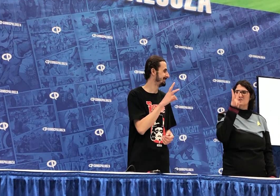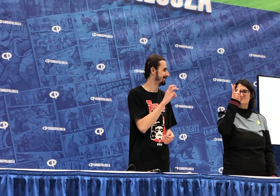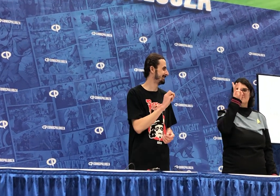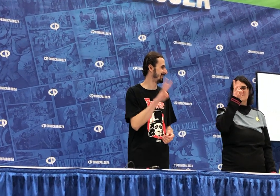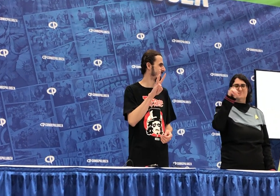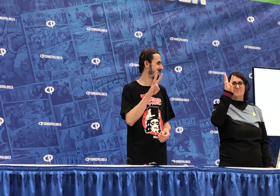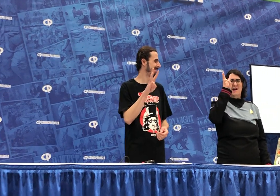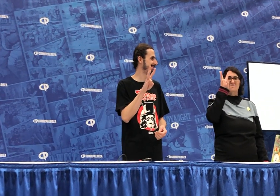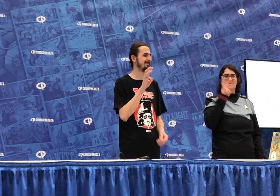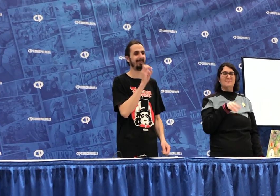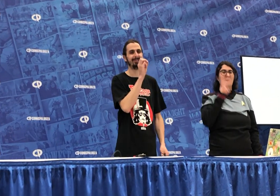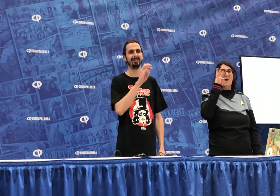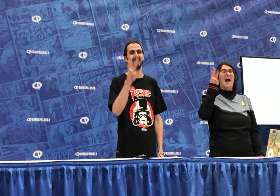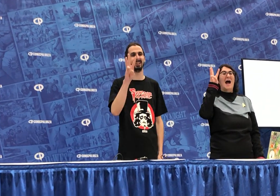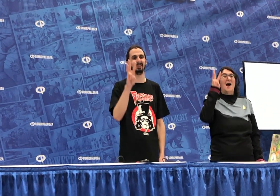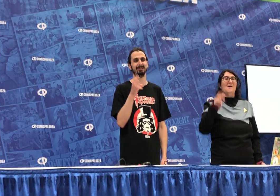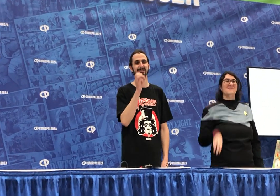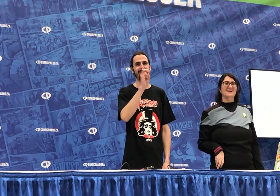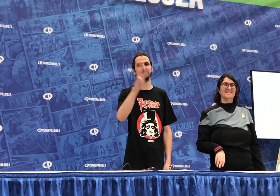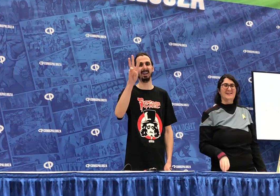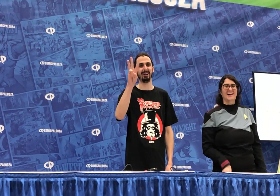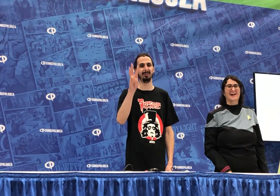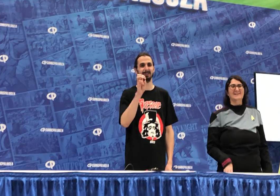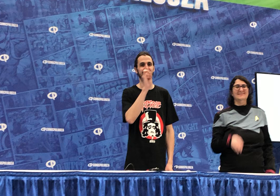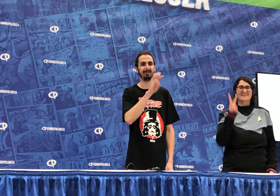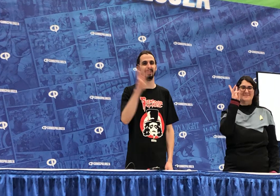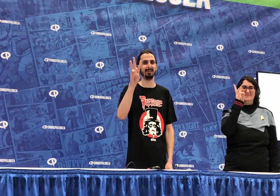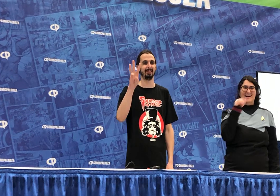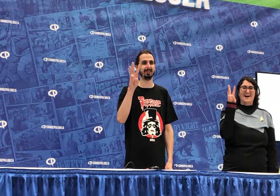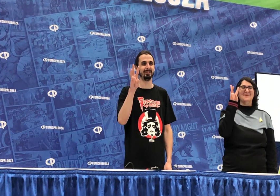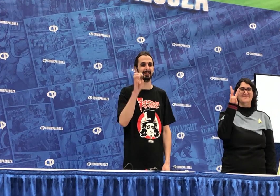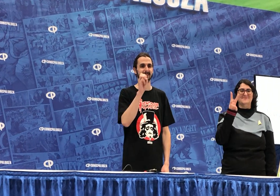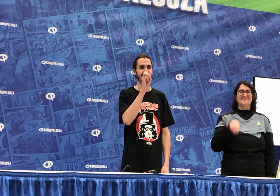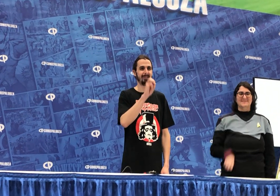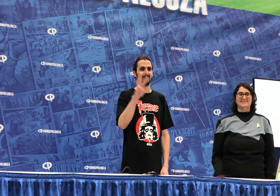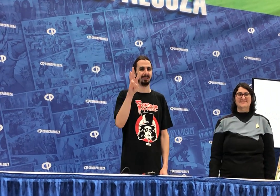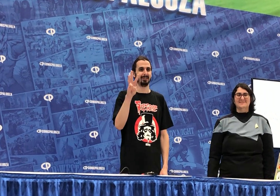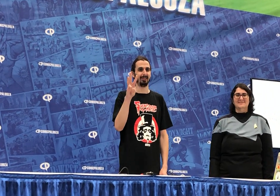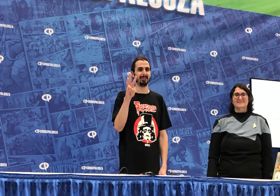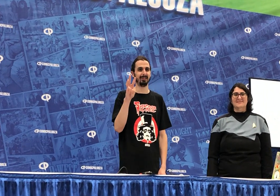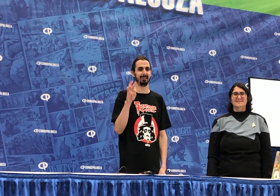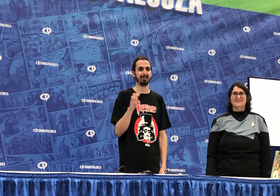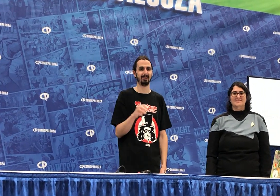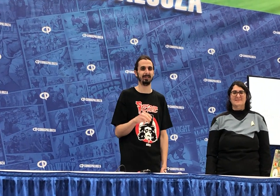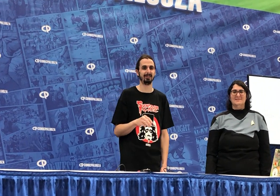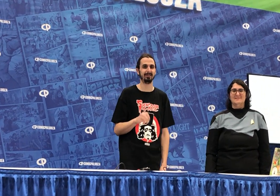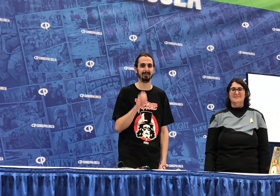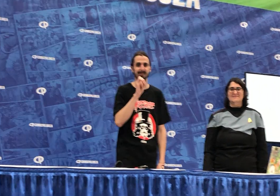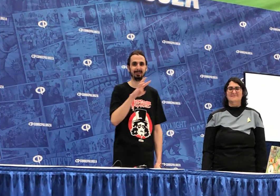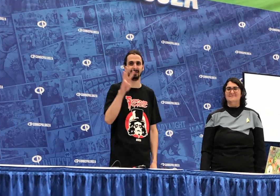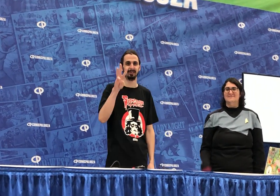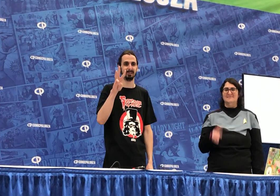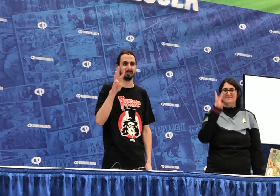It's WoW. You just would do WOW. Yeah, WoW. Yeah, WoW, World of Warcraft.